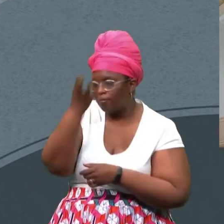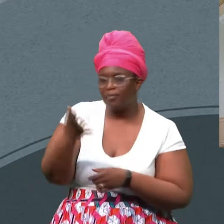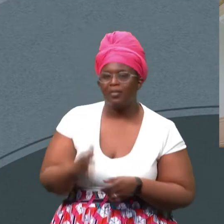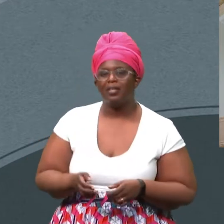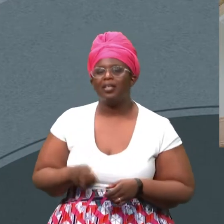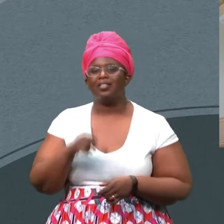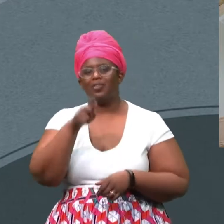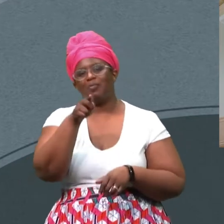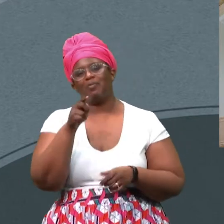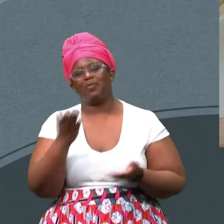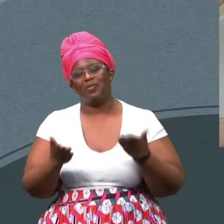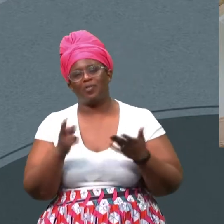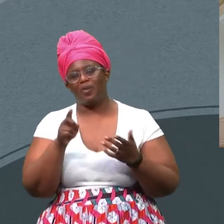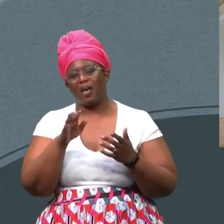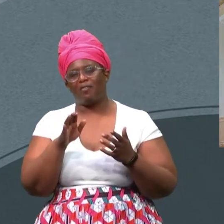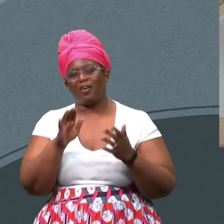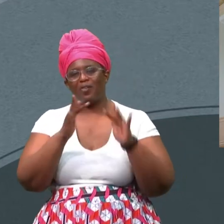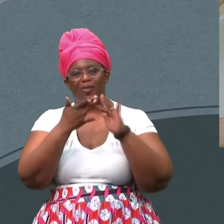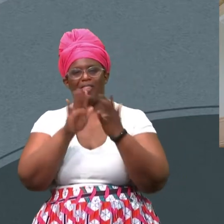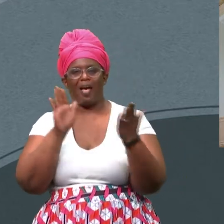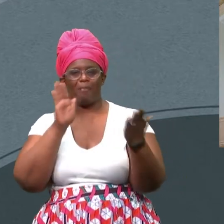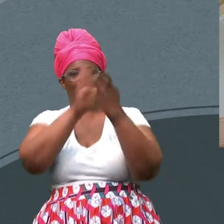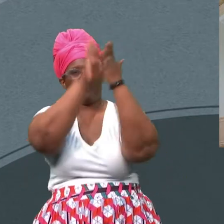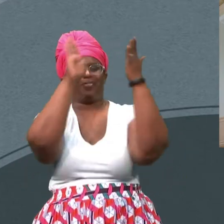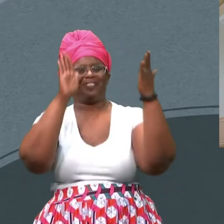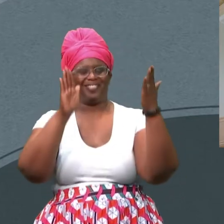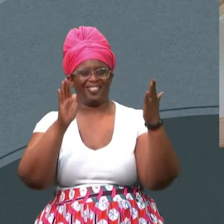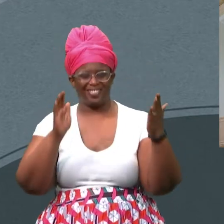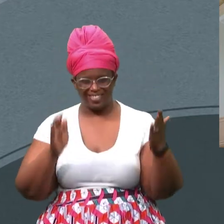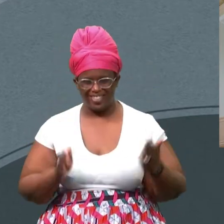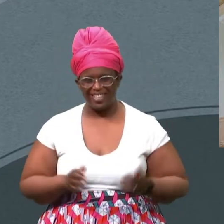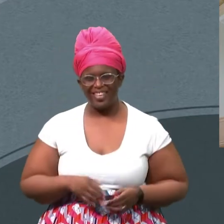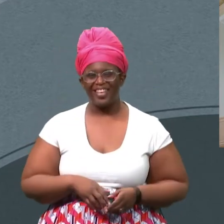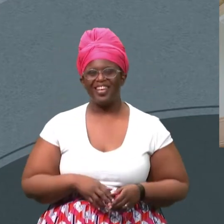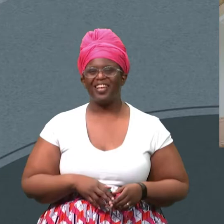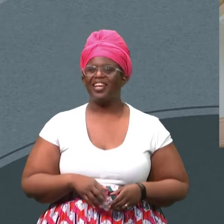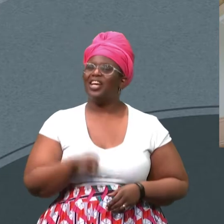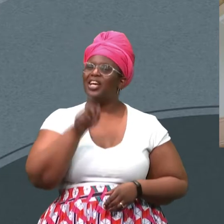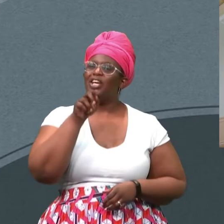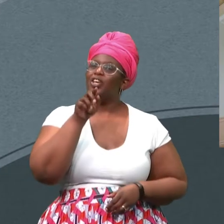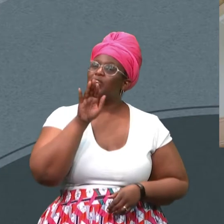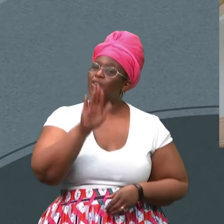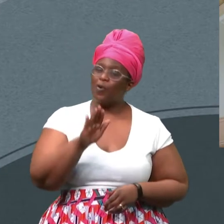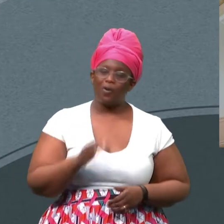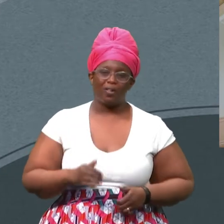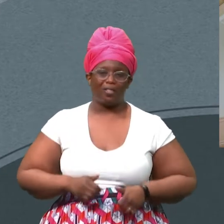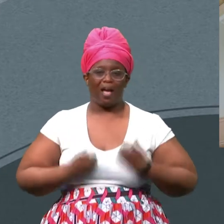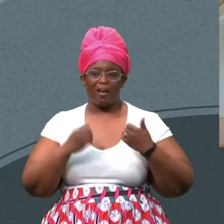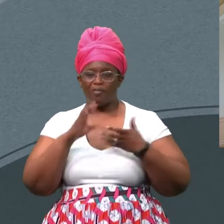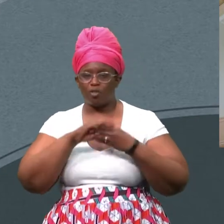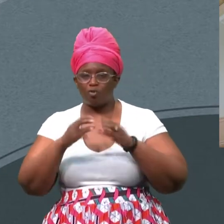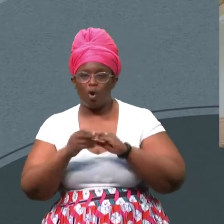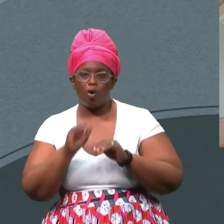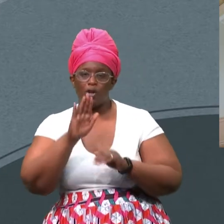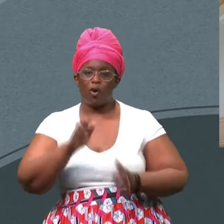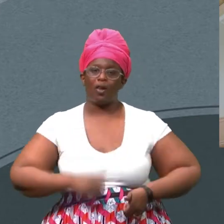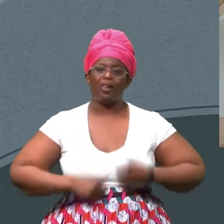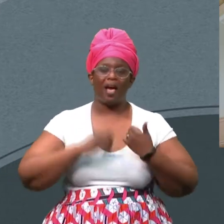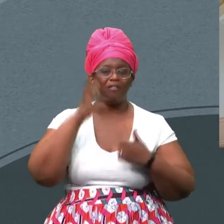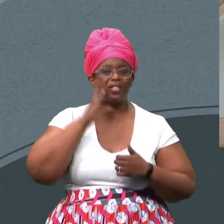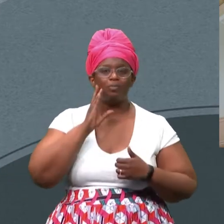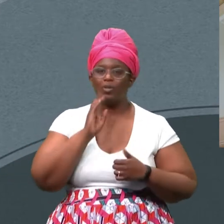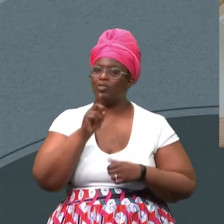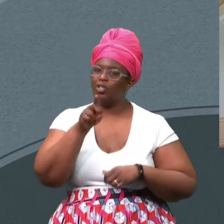now. Watch this. You can't share your story with everyone. Who's high-fiving who right